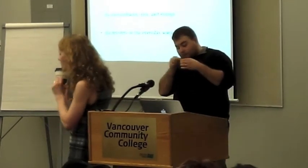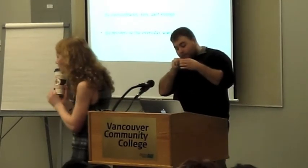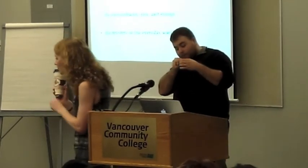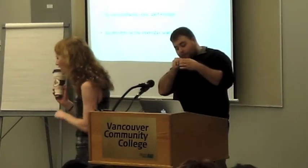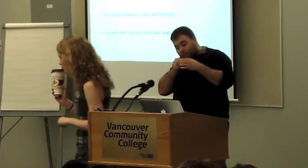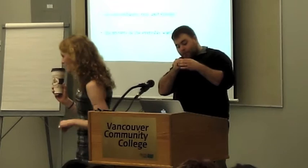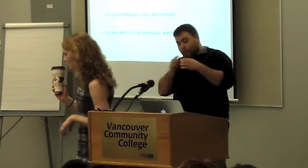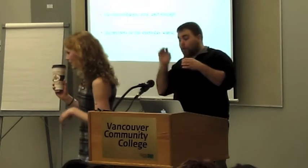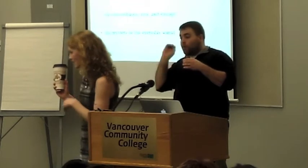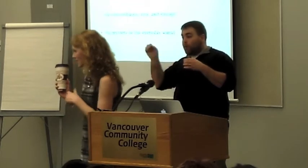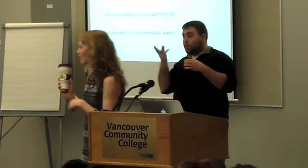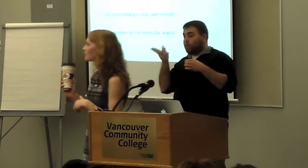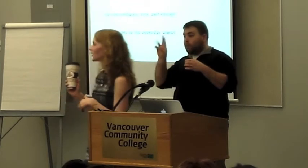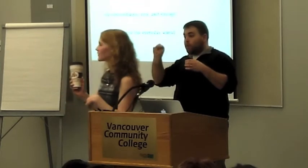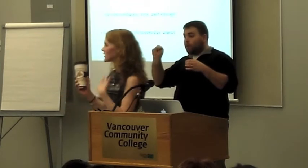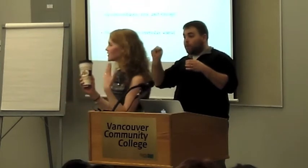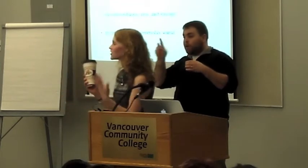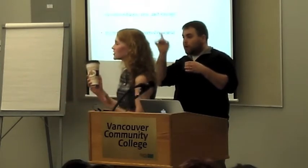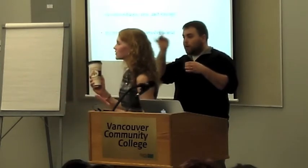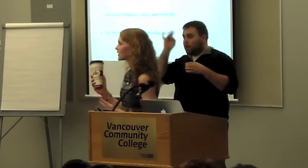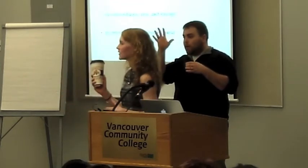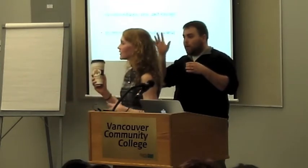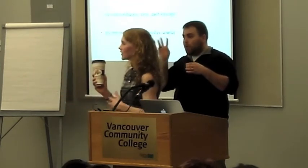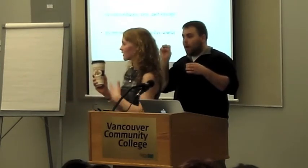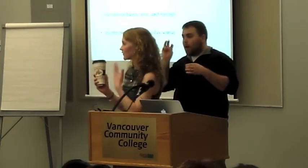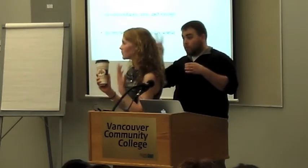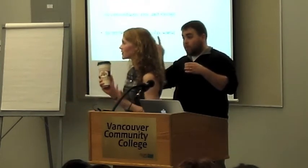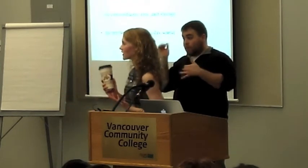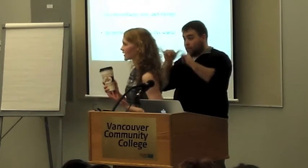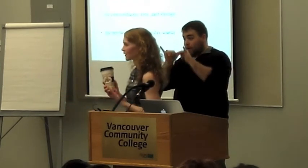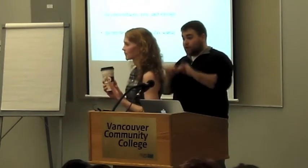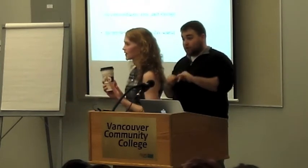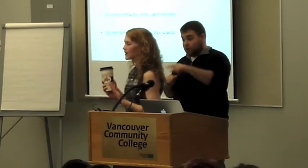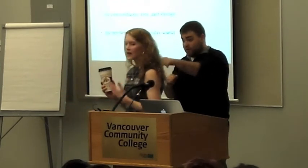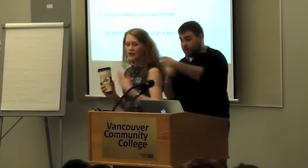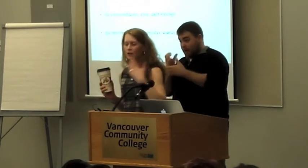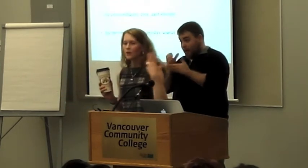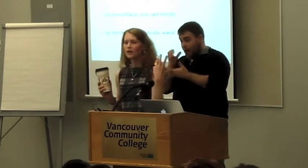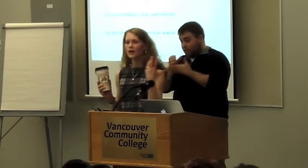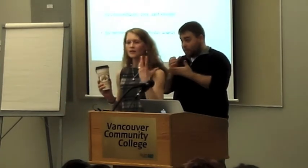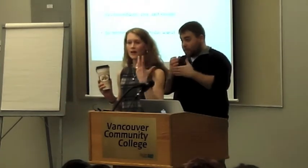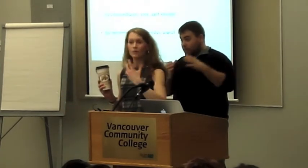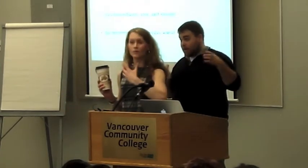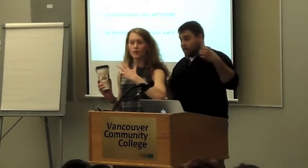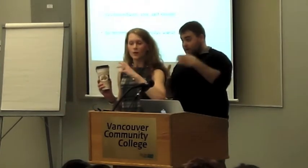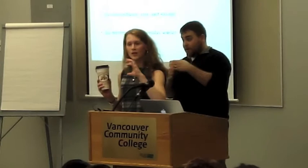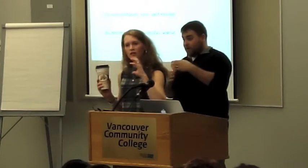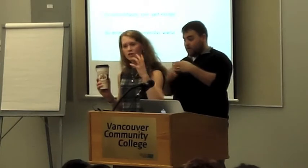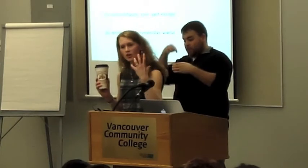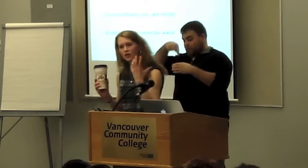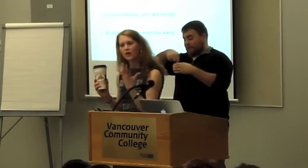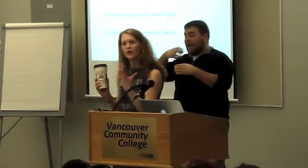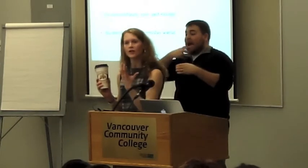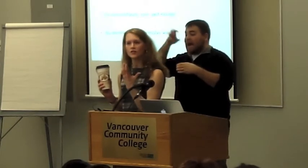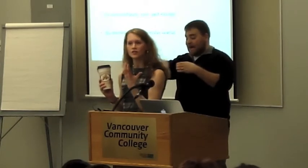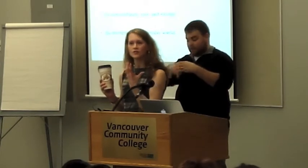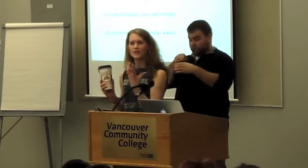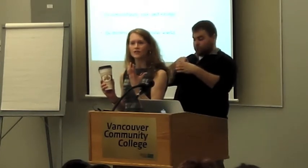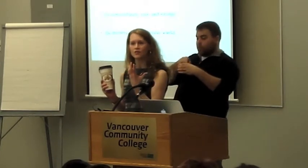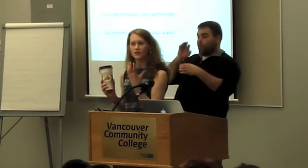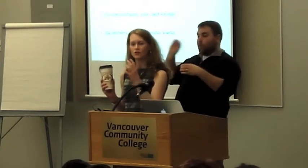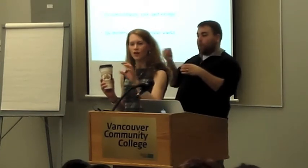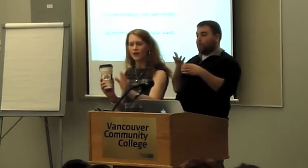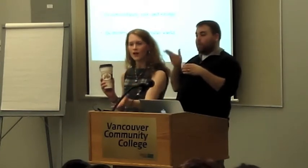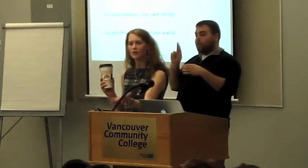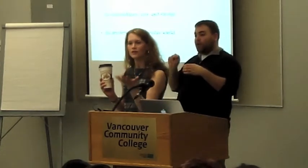is a wonderful example of the ingenuity of human thinking. Can we not turn on